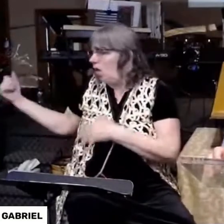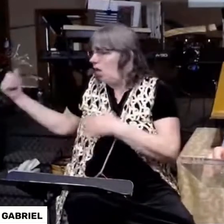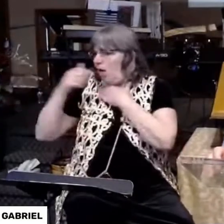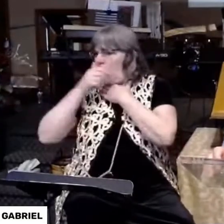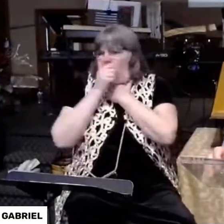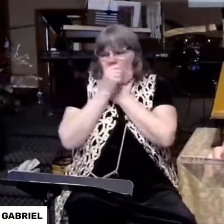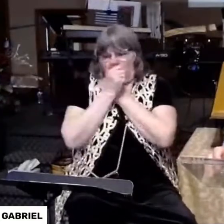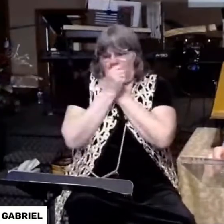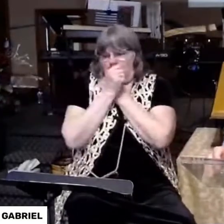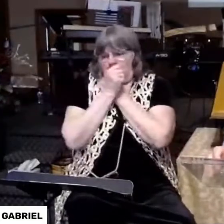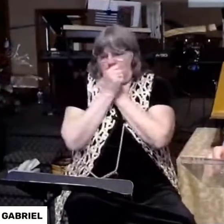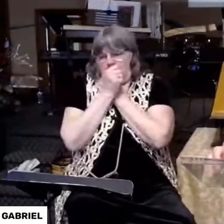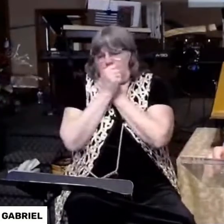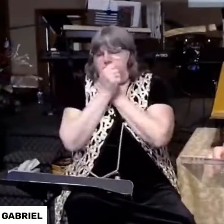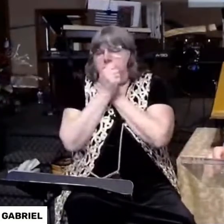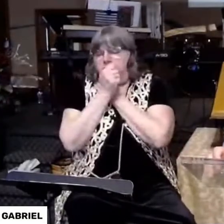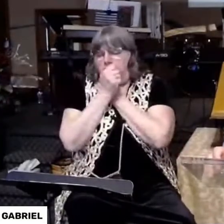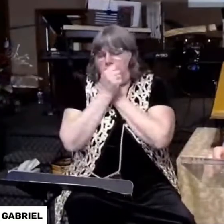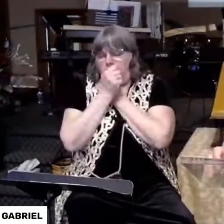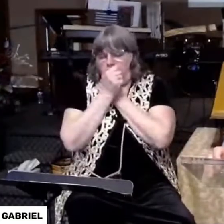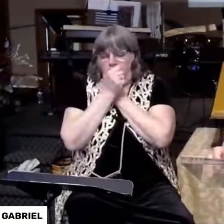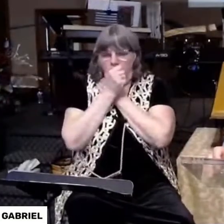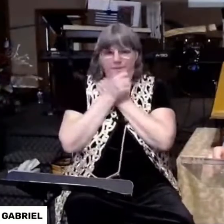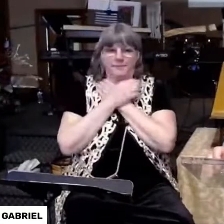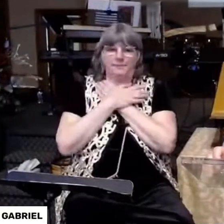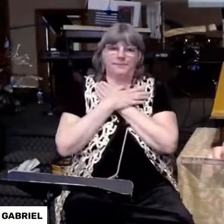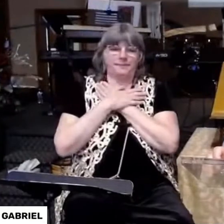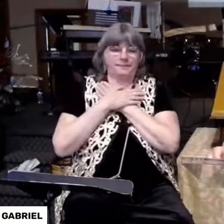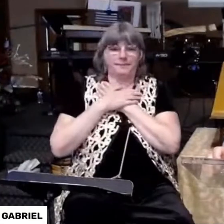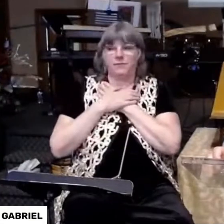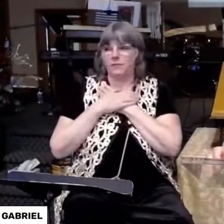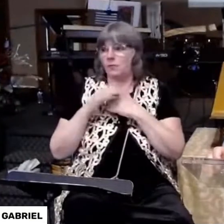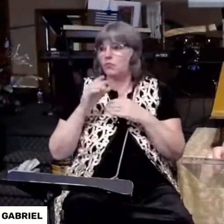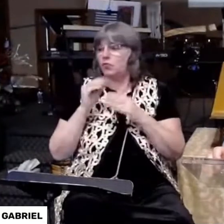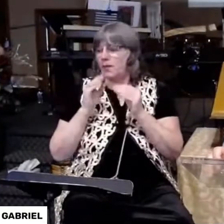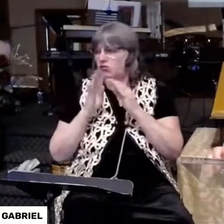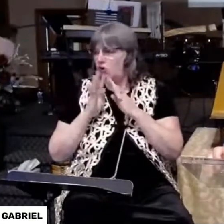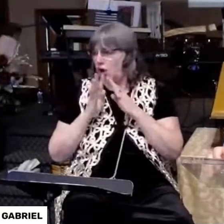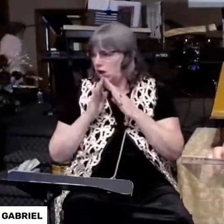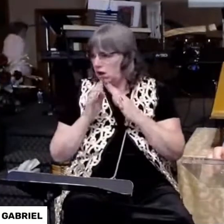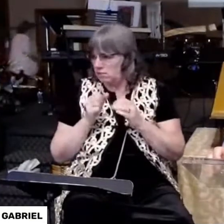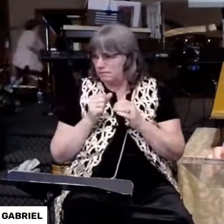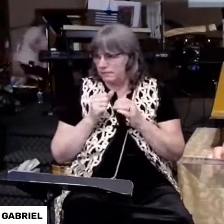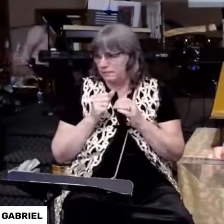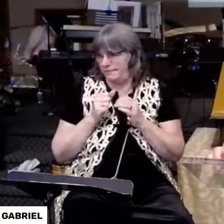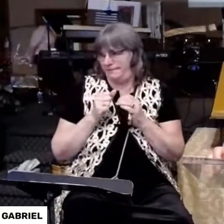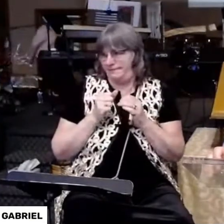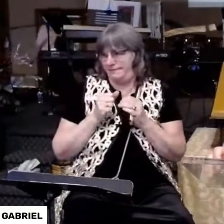want to. We fight against that, this type of reaction.